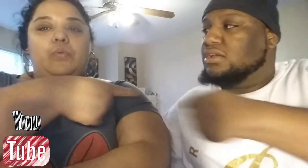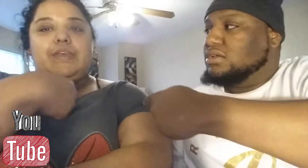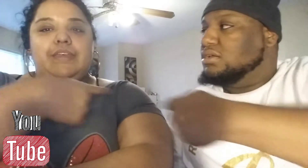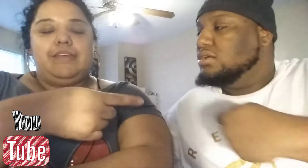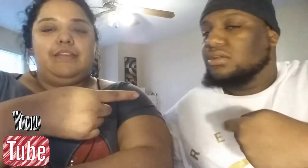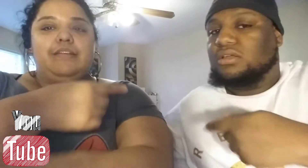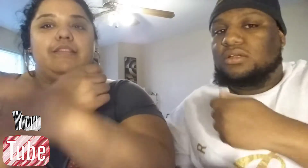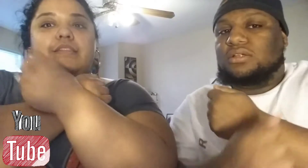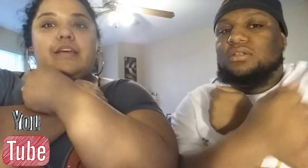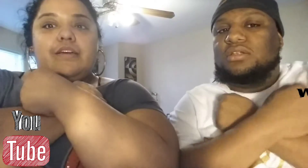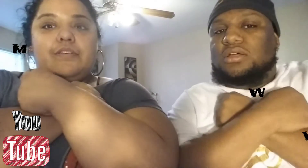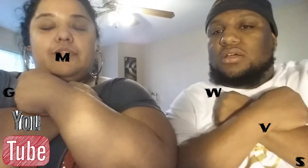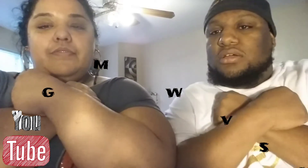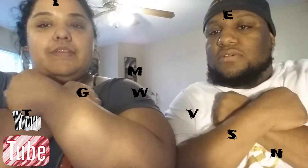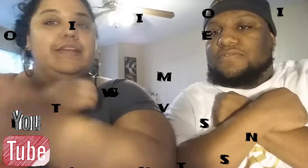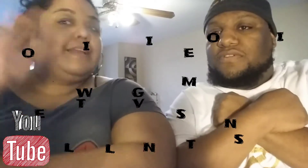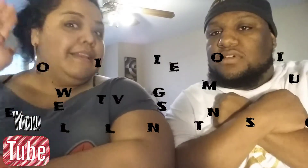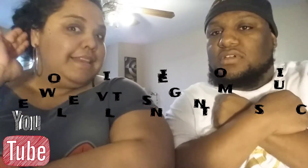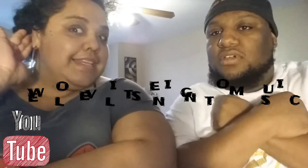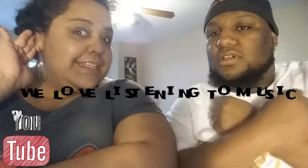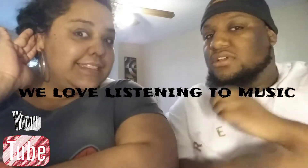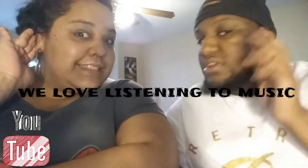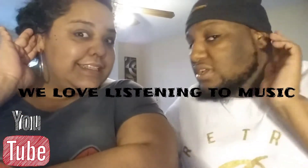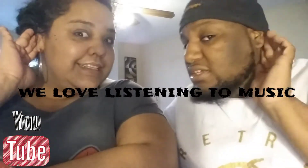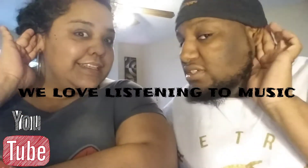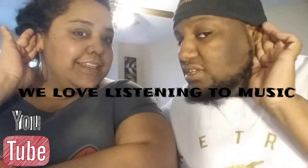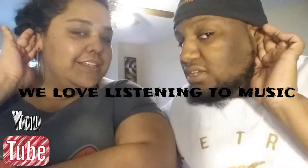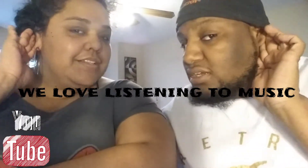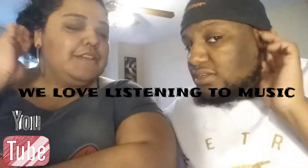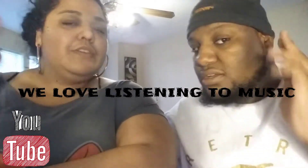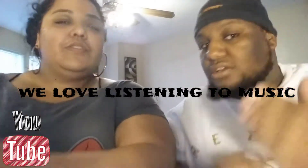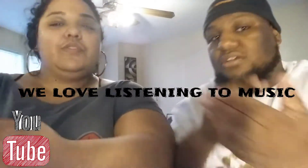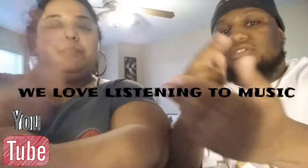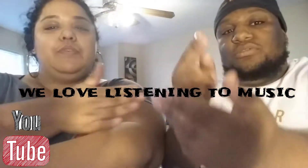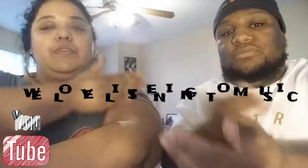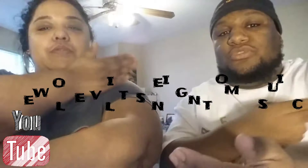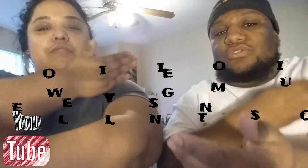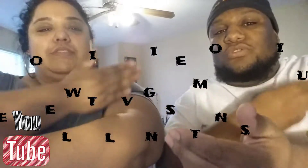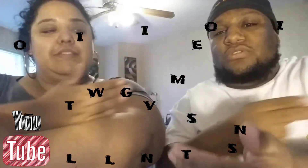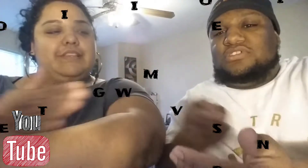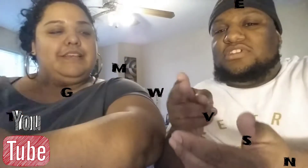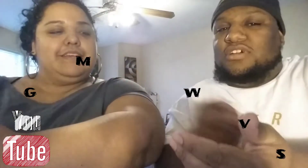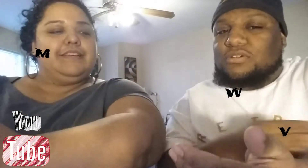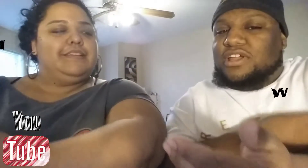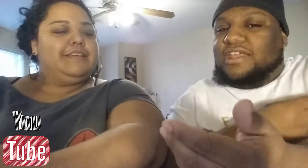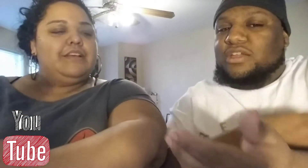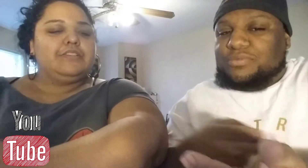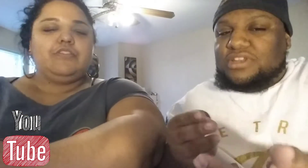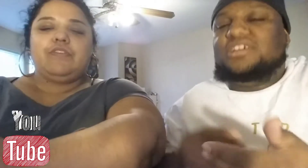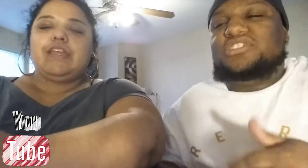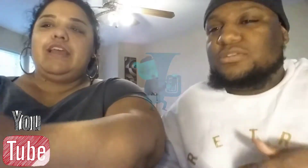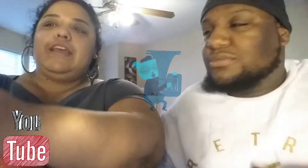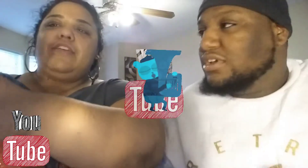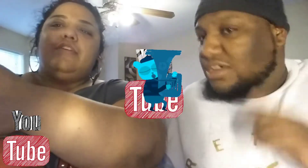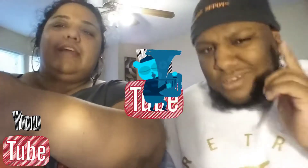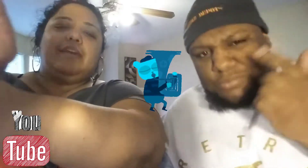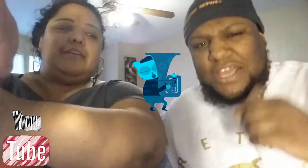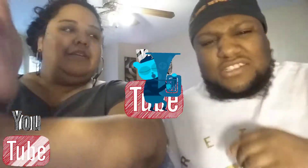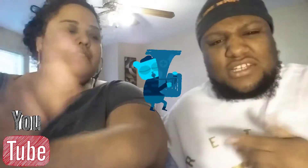We love listening. To music. Okay, like you're playing music. Don't forget, you're like. Basically,